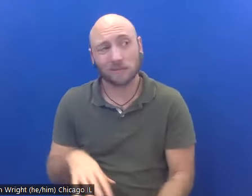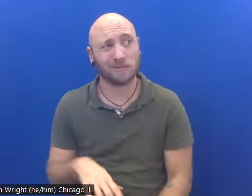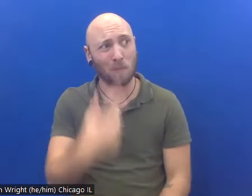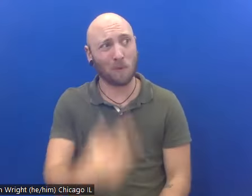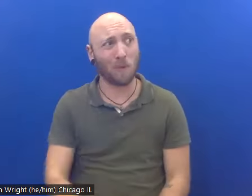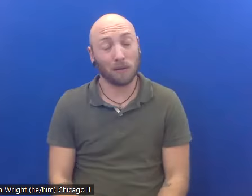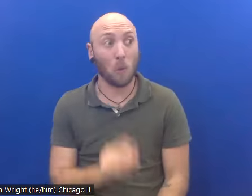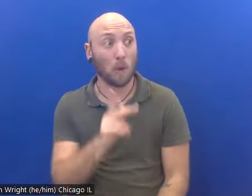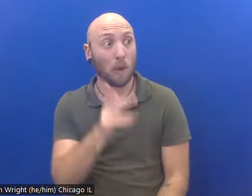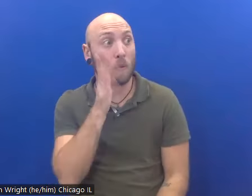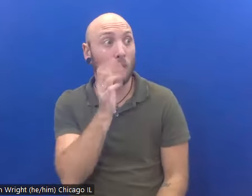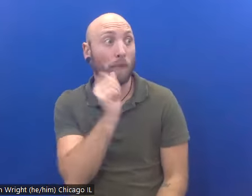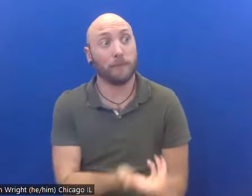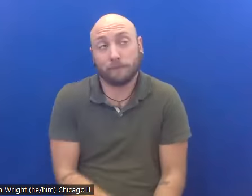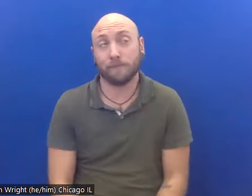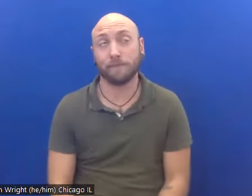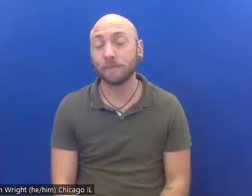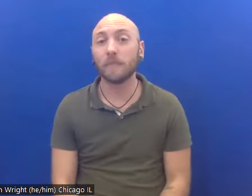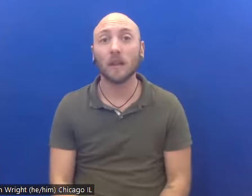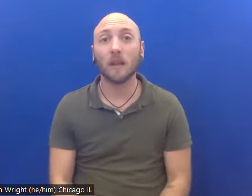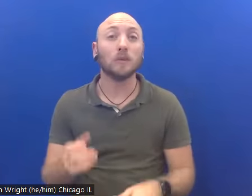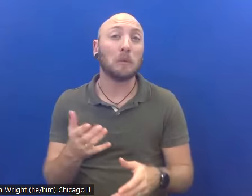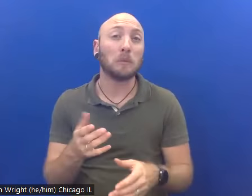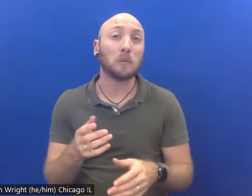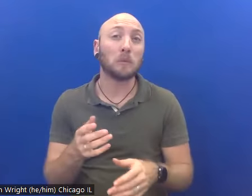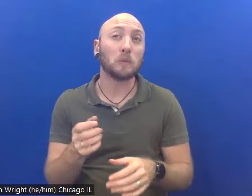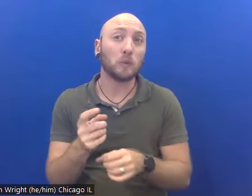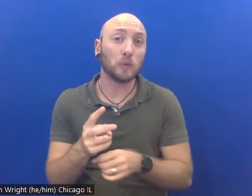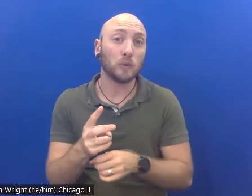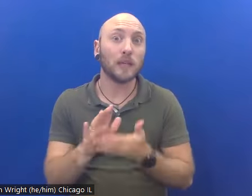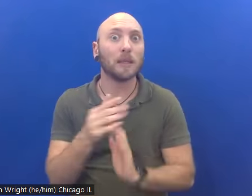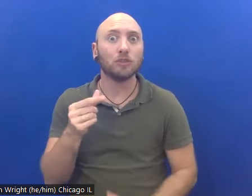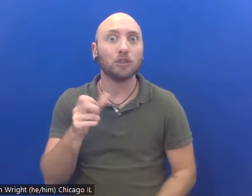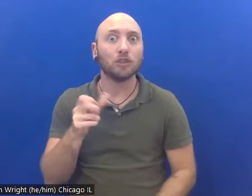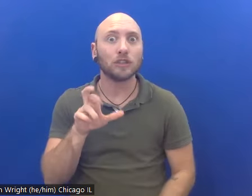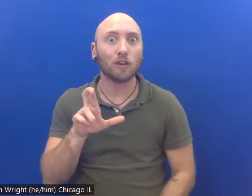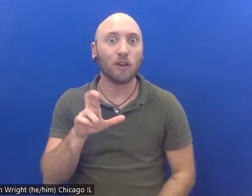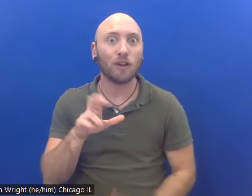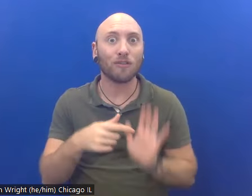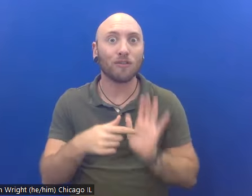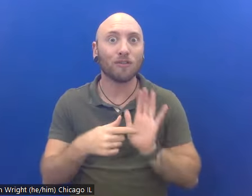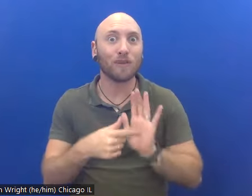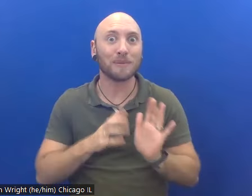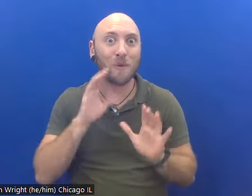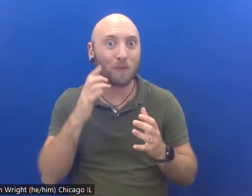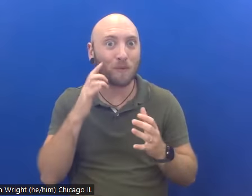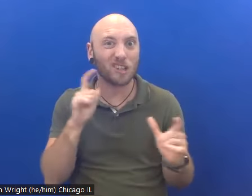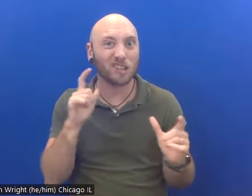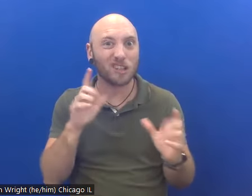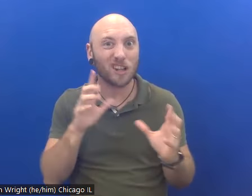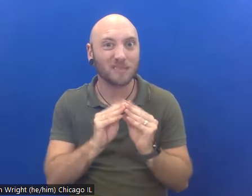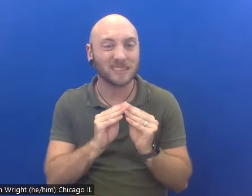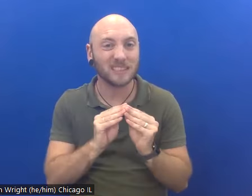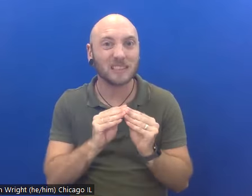did that. Then maybe 2 years into it, I got voted as GSR for my home group, and I started doing that kind of stuff. I started doing service outside the home group. I started going to